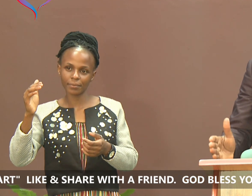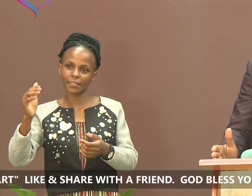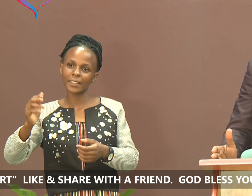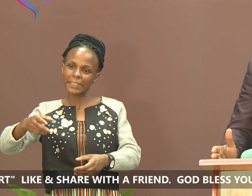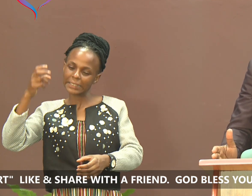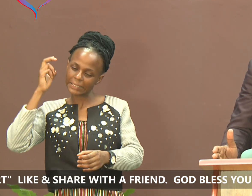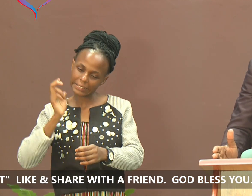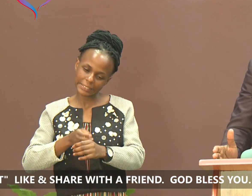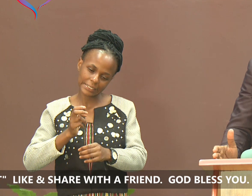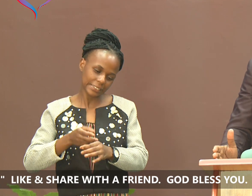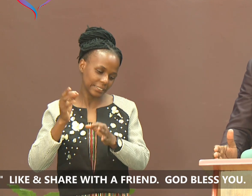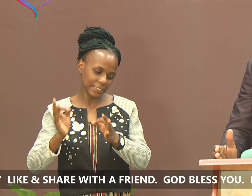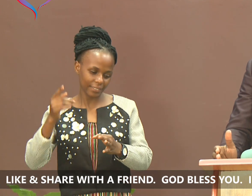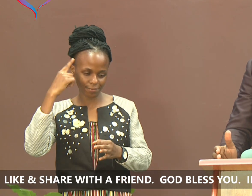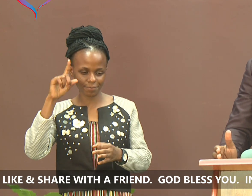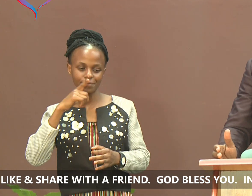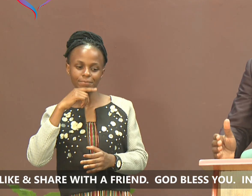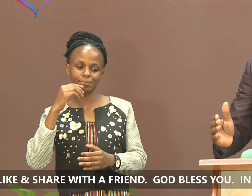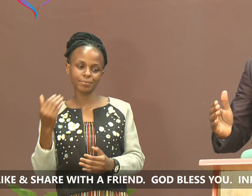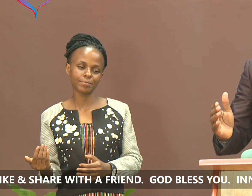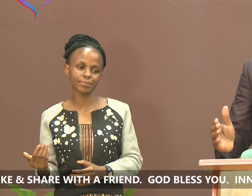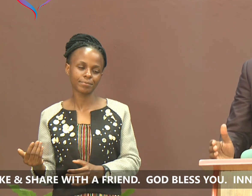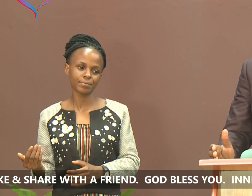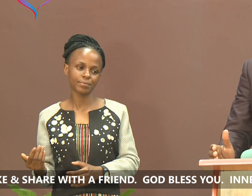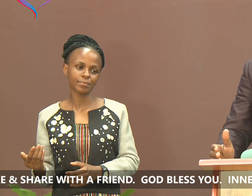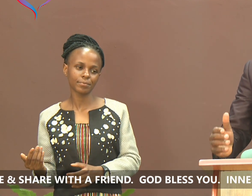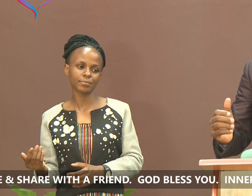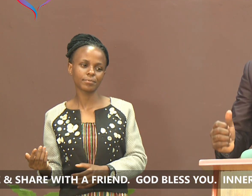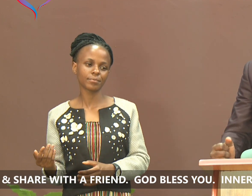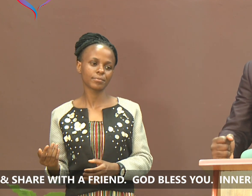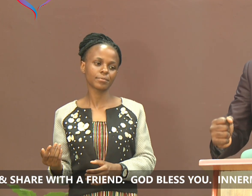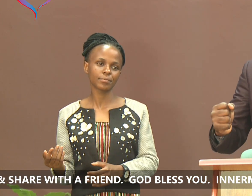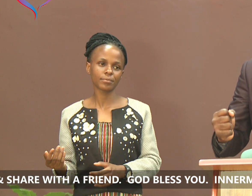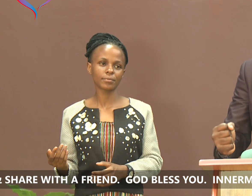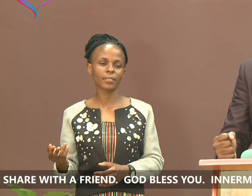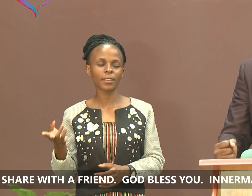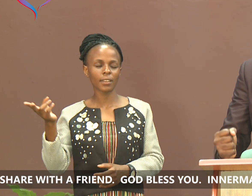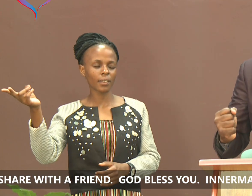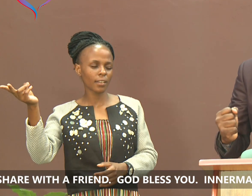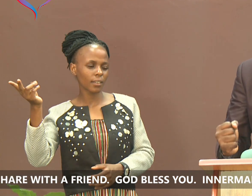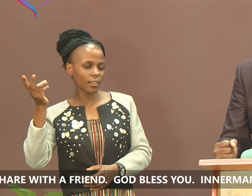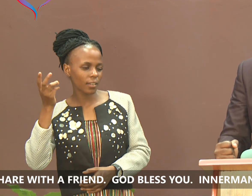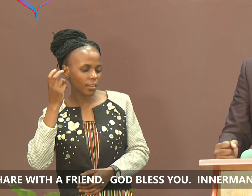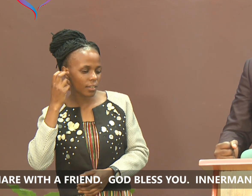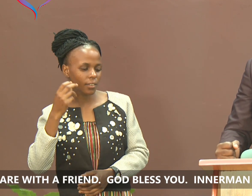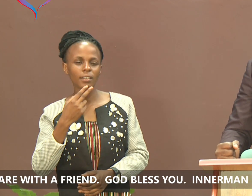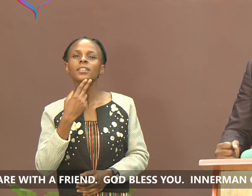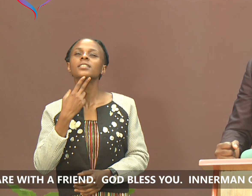us men. Kino kye kikyasinze okuba ekizibu eri ffe abasajja. Listening requires a lot of concentration and